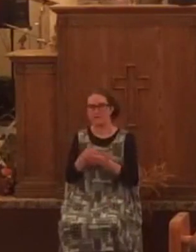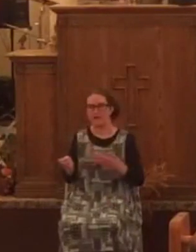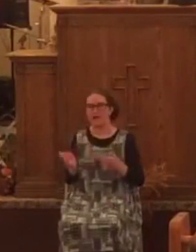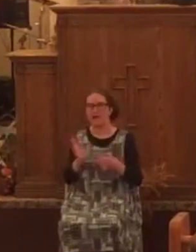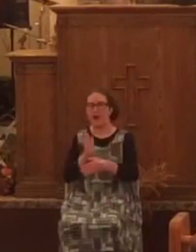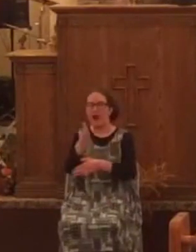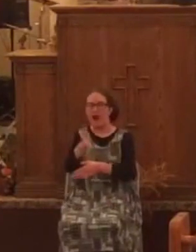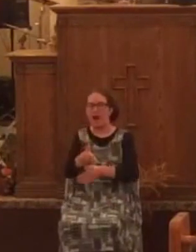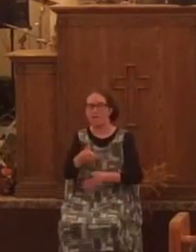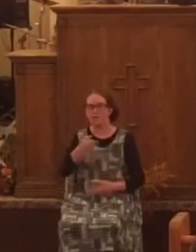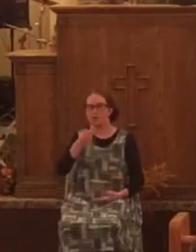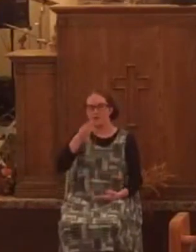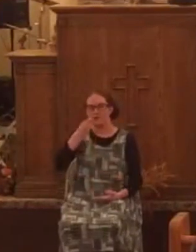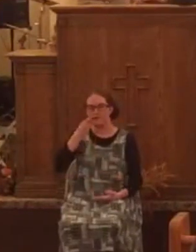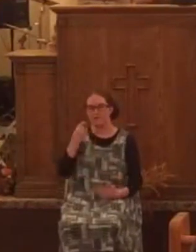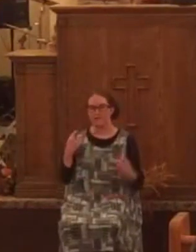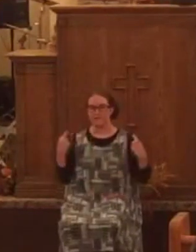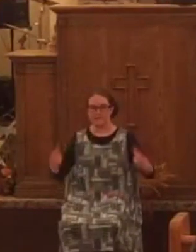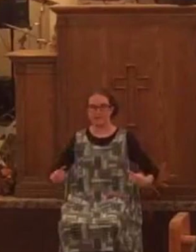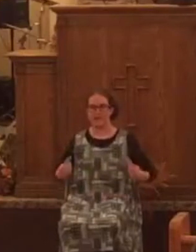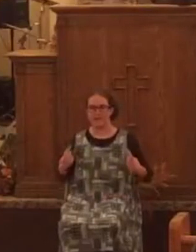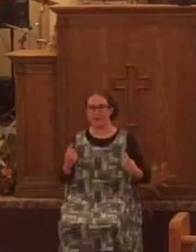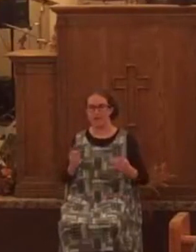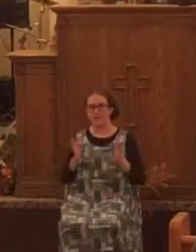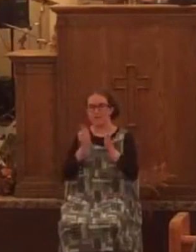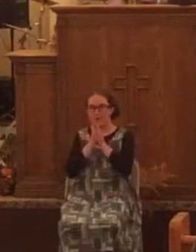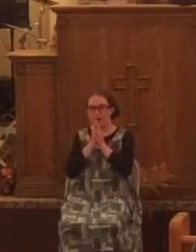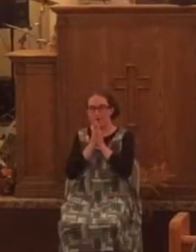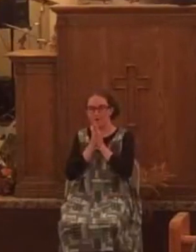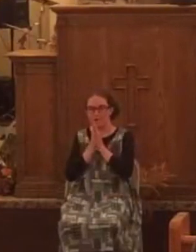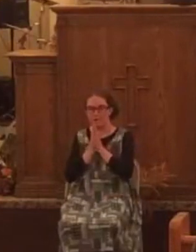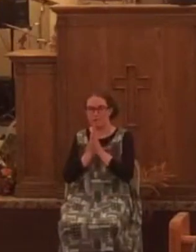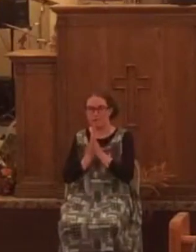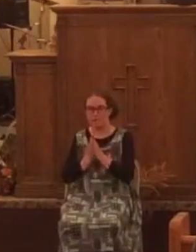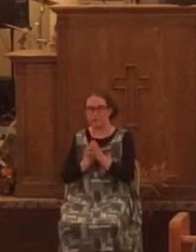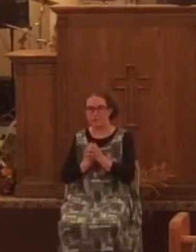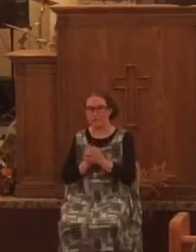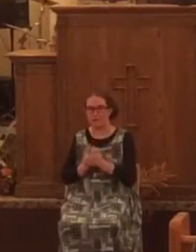sin. Psalms 51:12. Amen. His prayer was, restore.